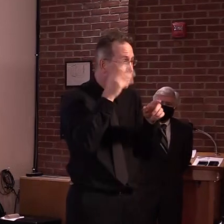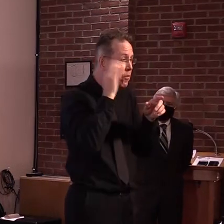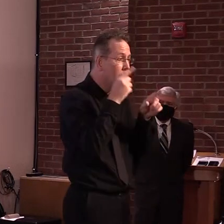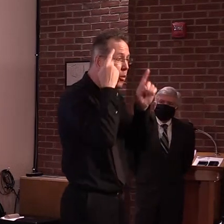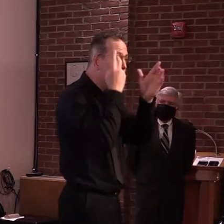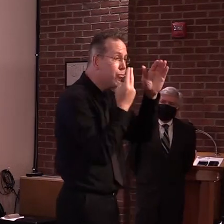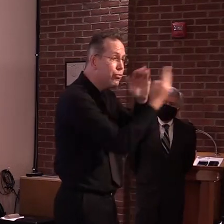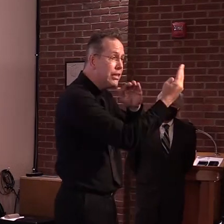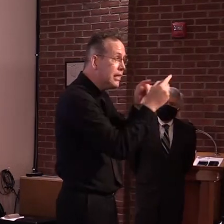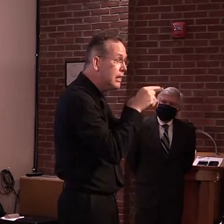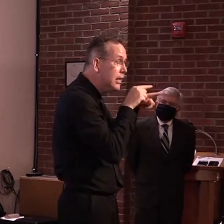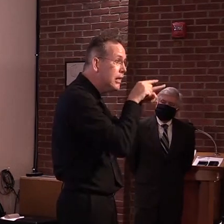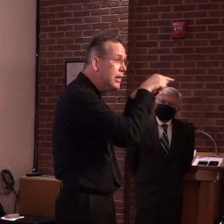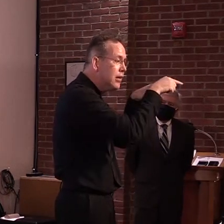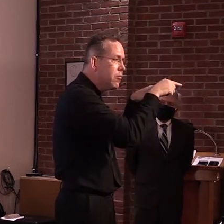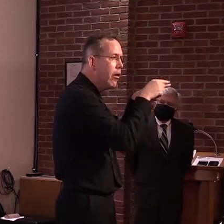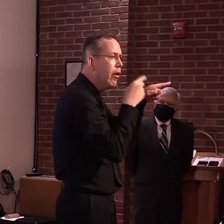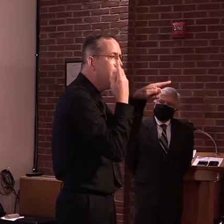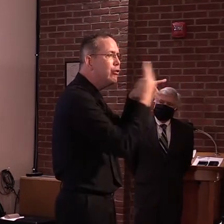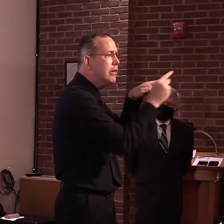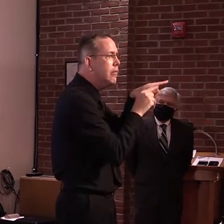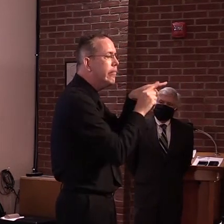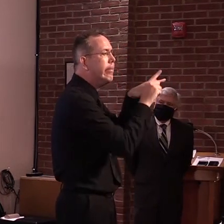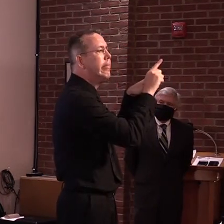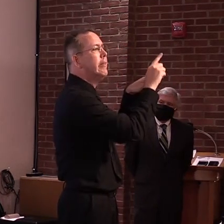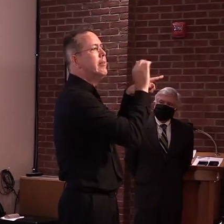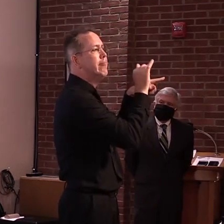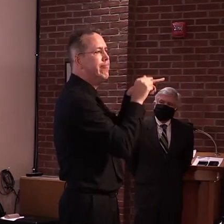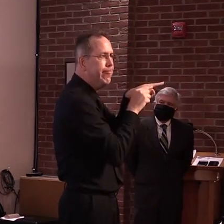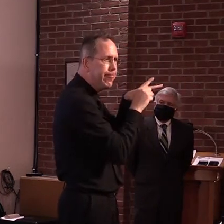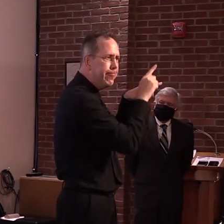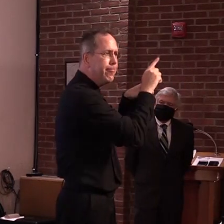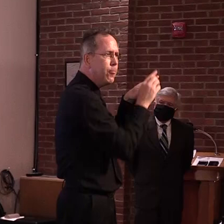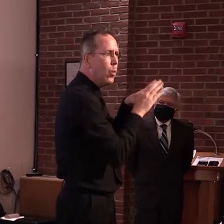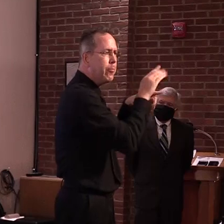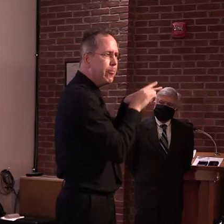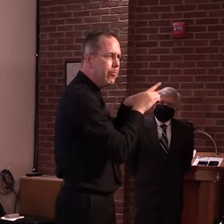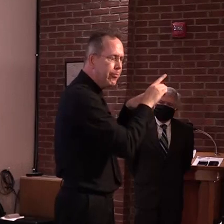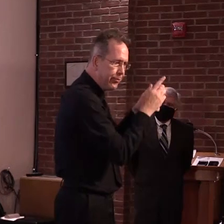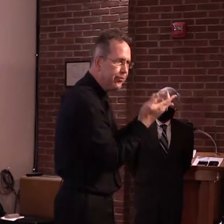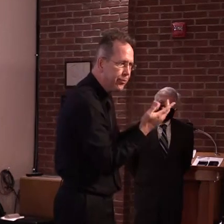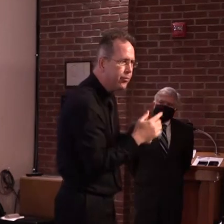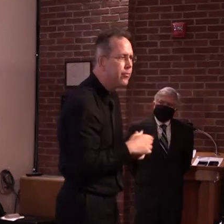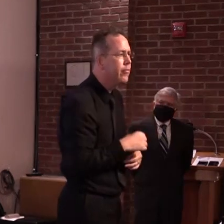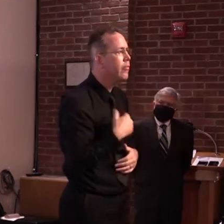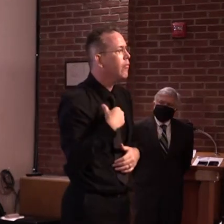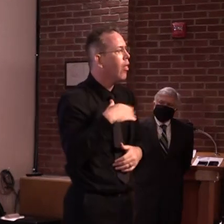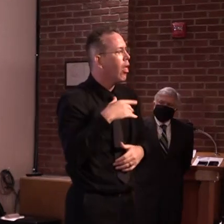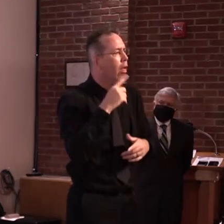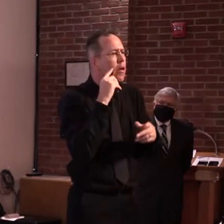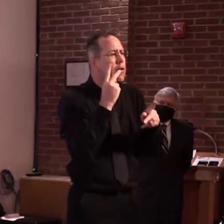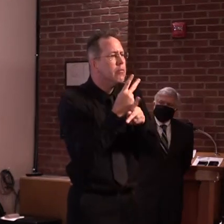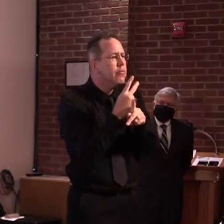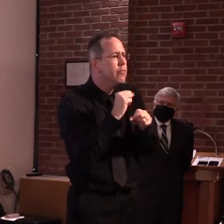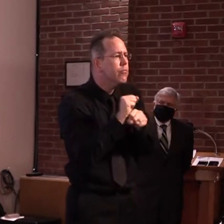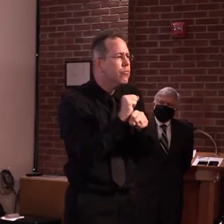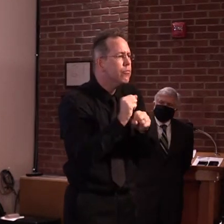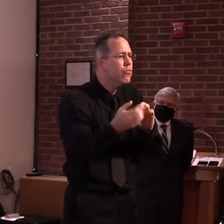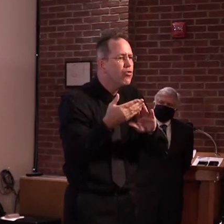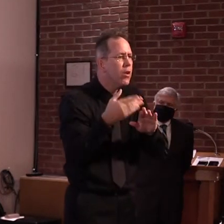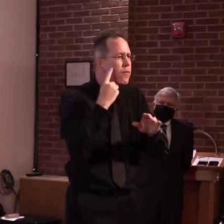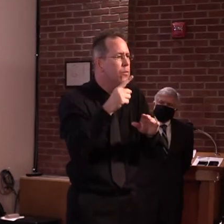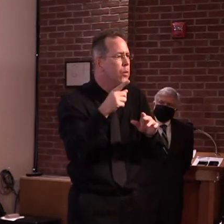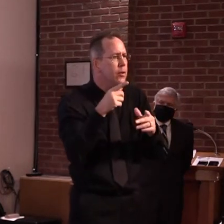forecast due to the fact that the outbreak obviously does skew our data. It skews data, for example, like our doubling rate, which now stands at